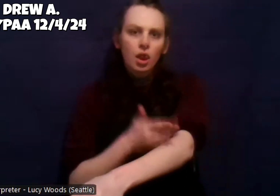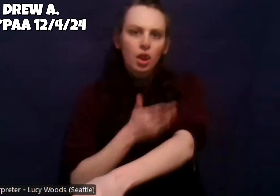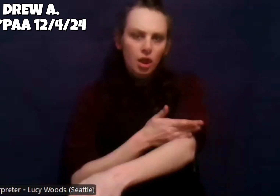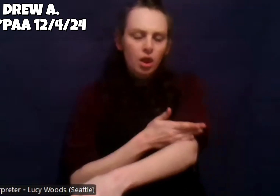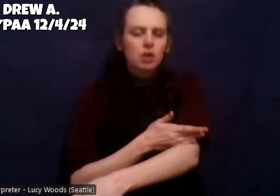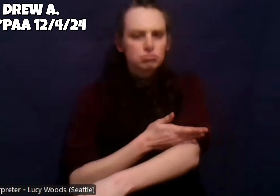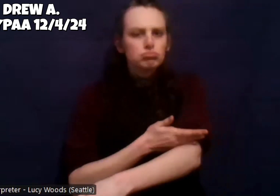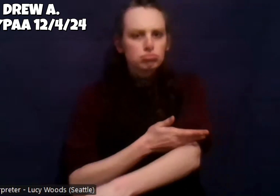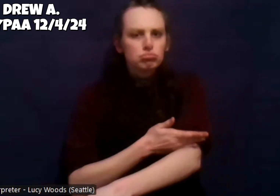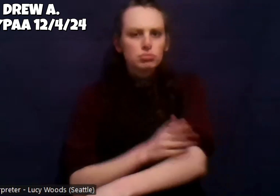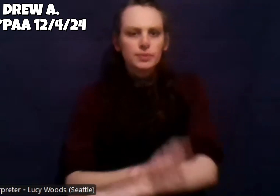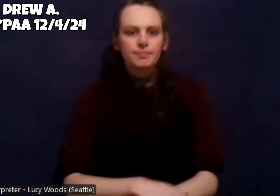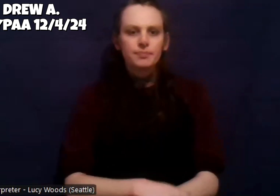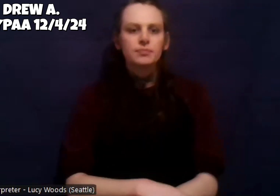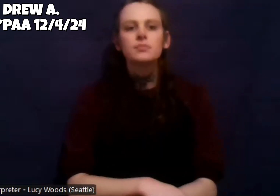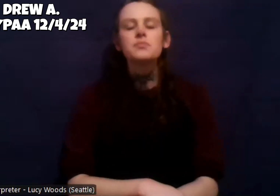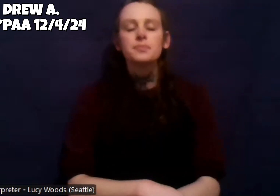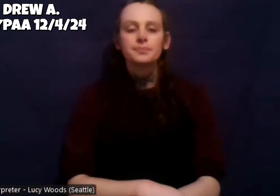and